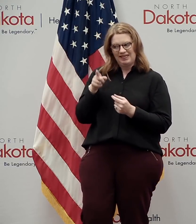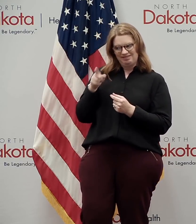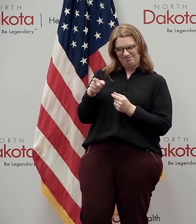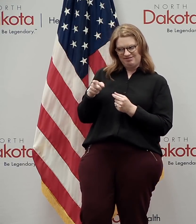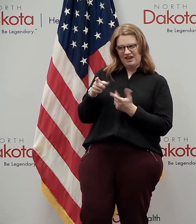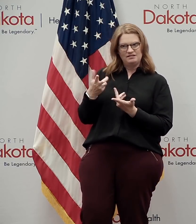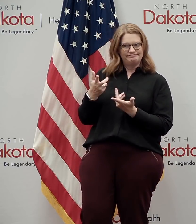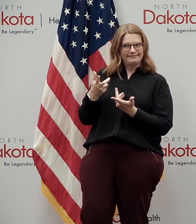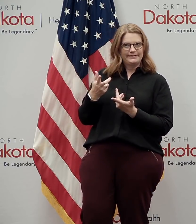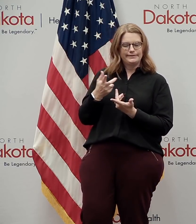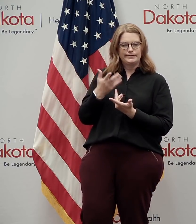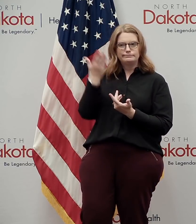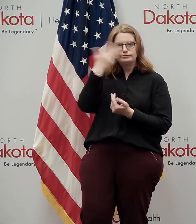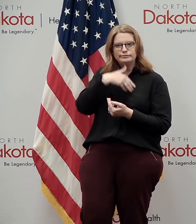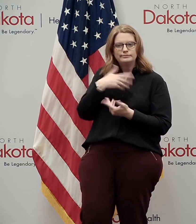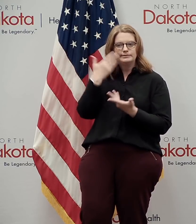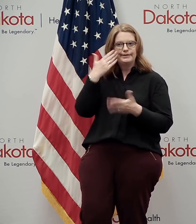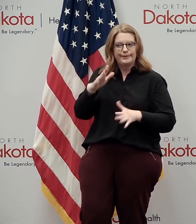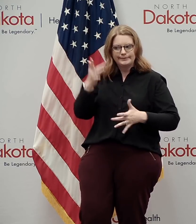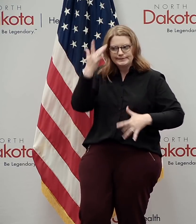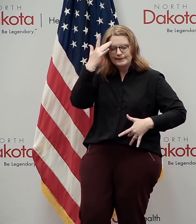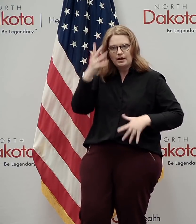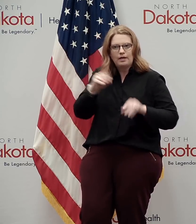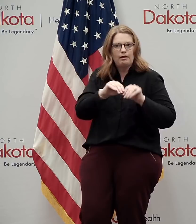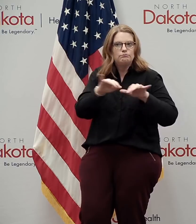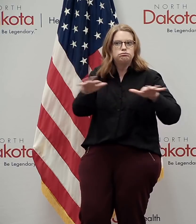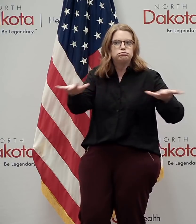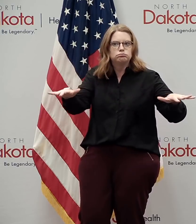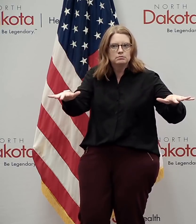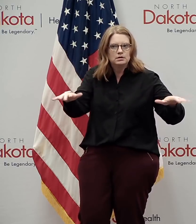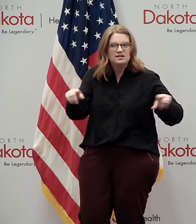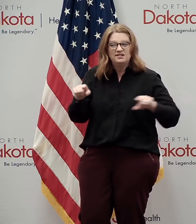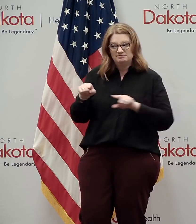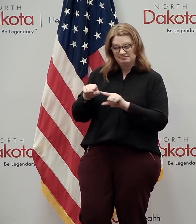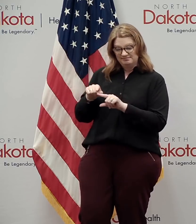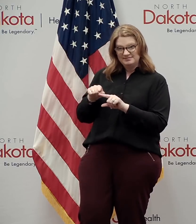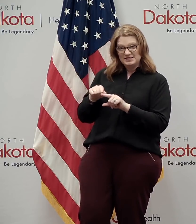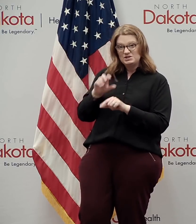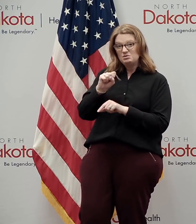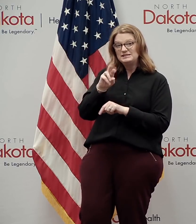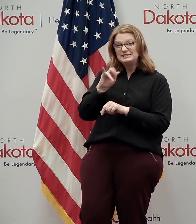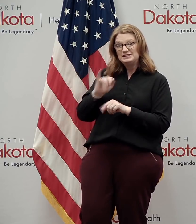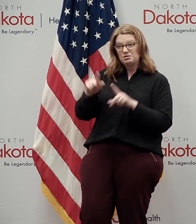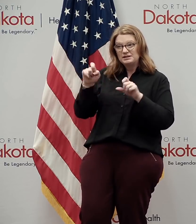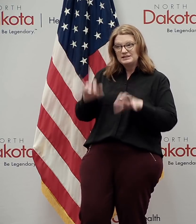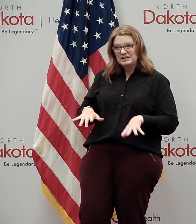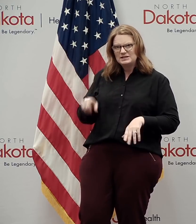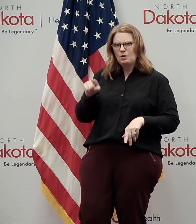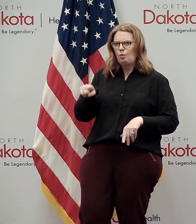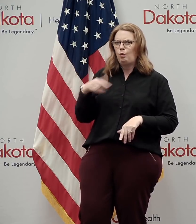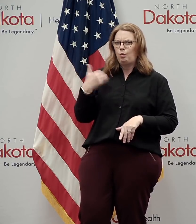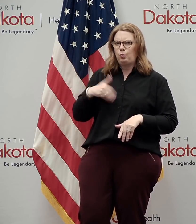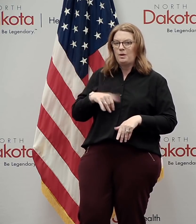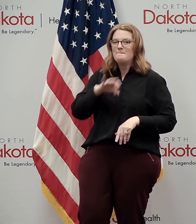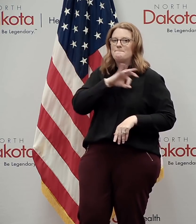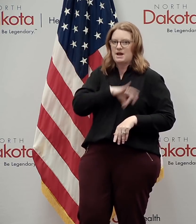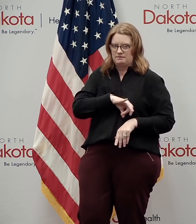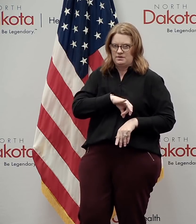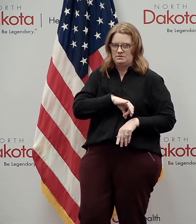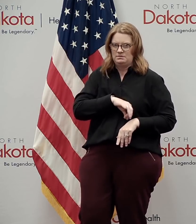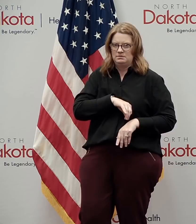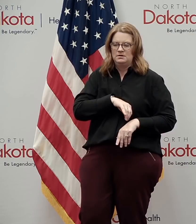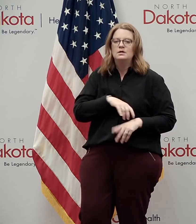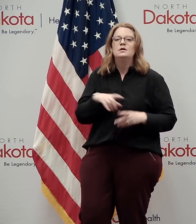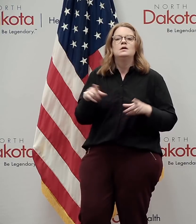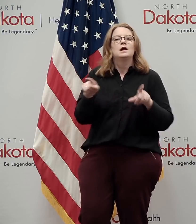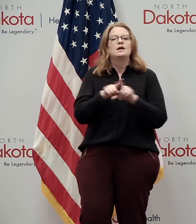spreaders that could be really affecting a vulnerable population. So this is an area where serial testing has really worked. Again, talking